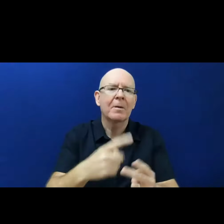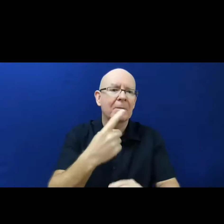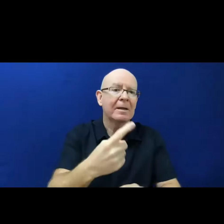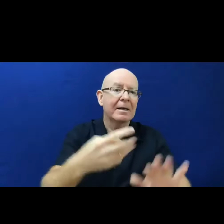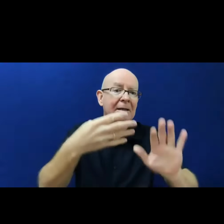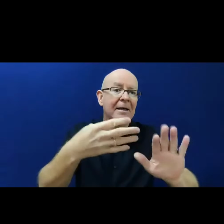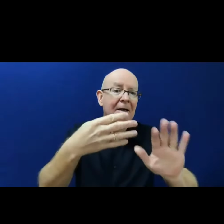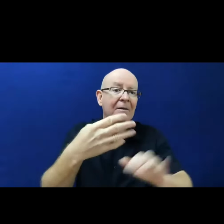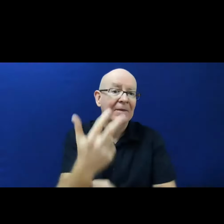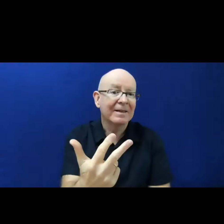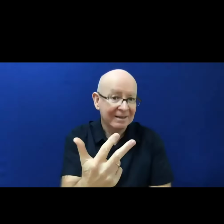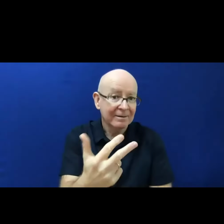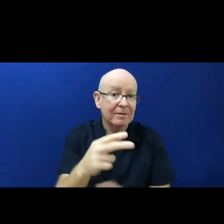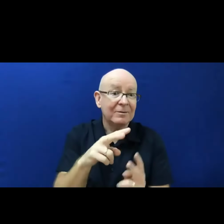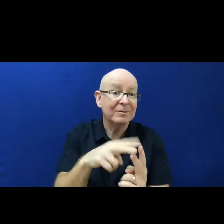helpful, I think?